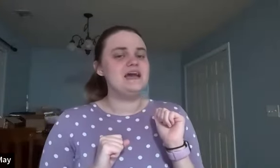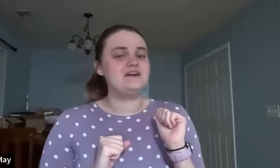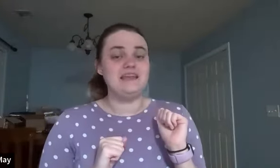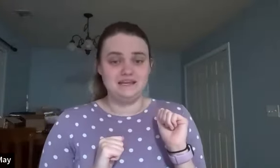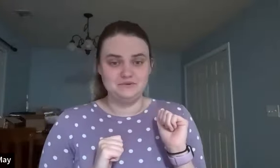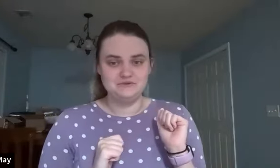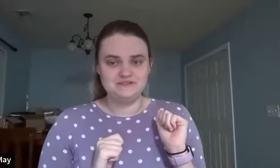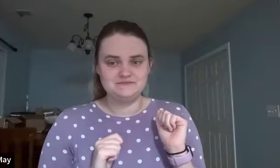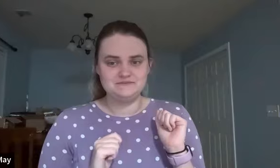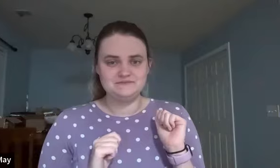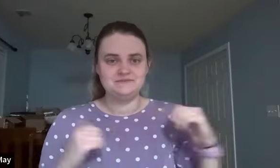had our animals.